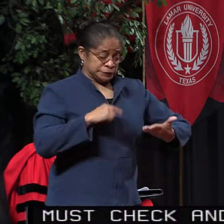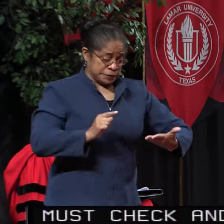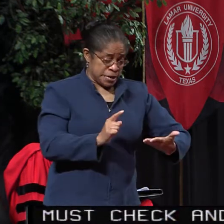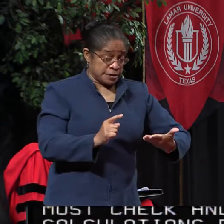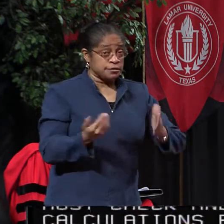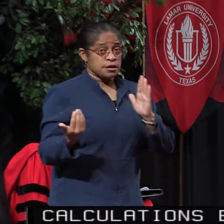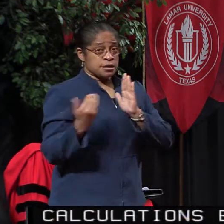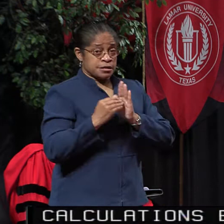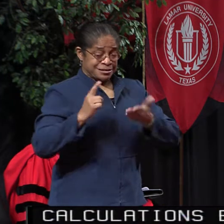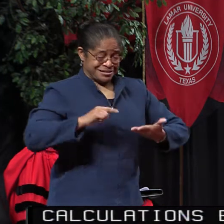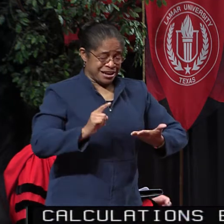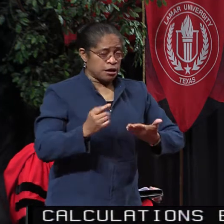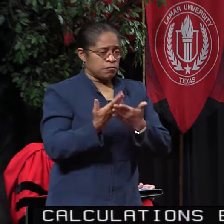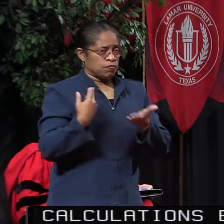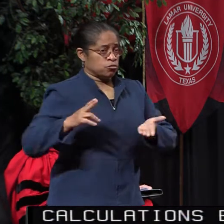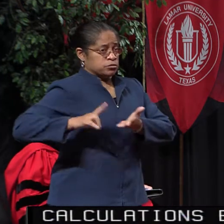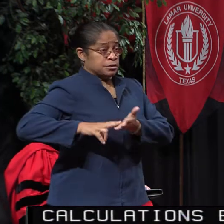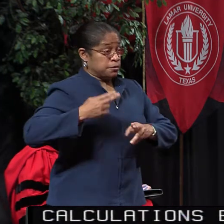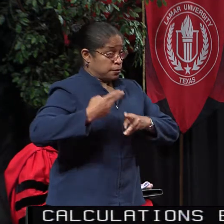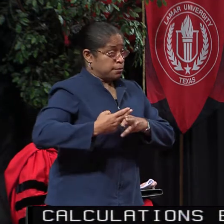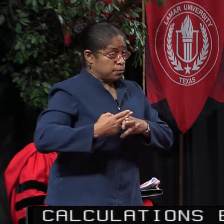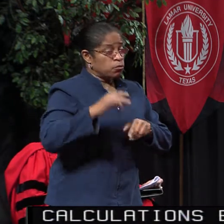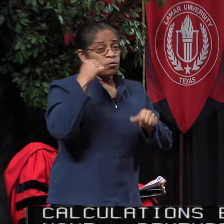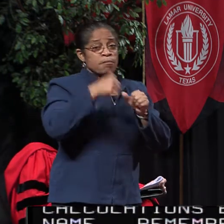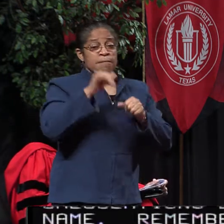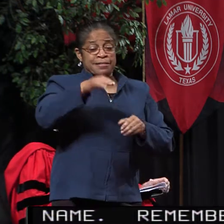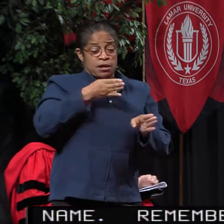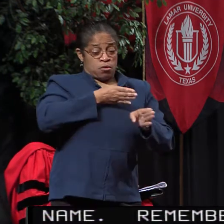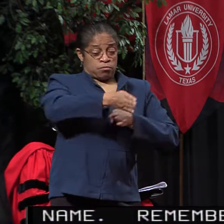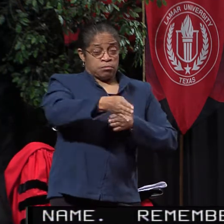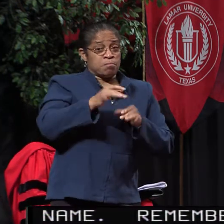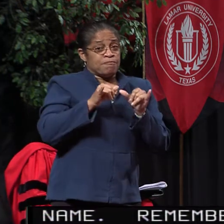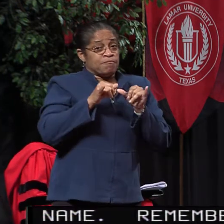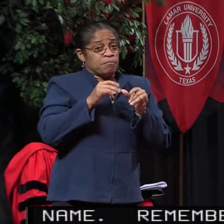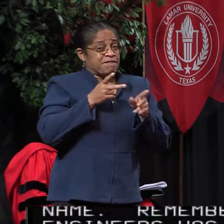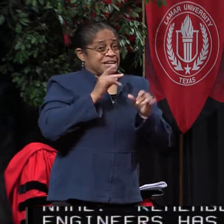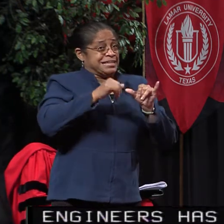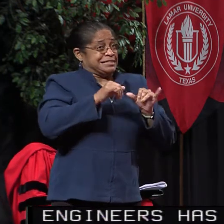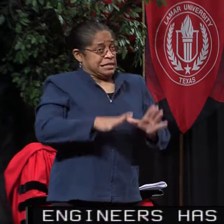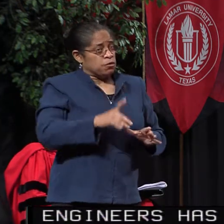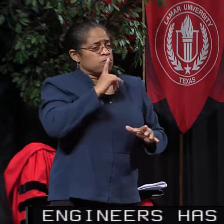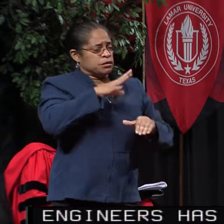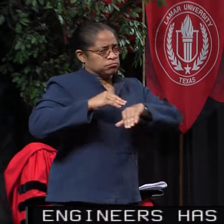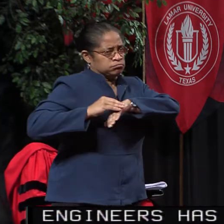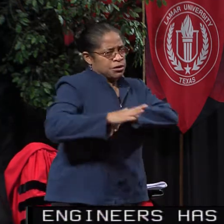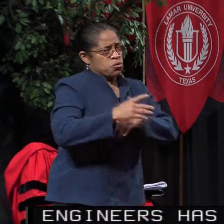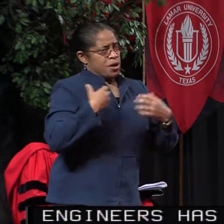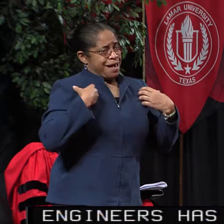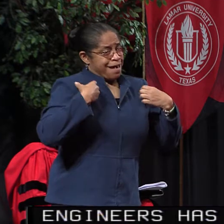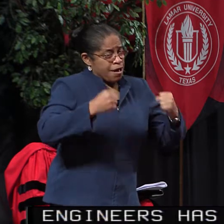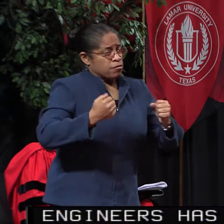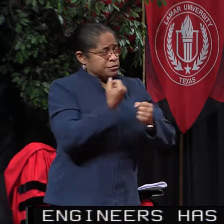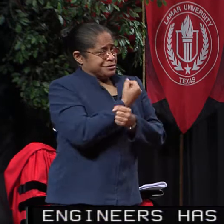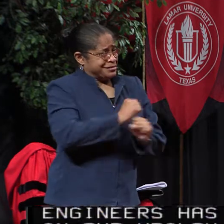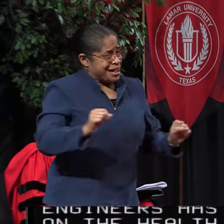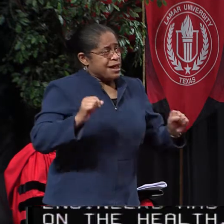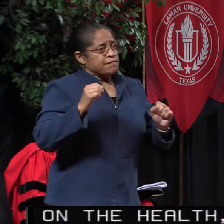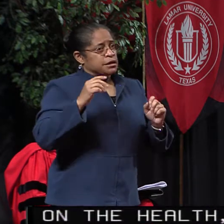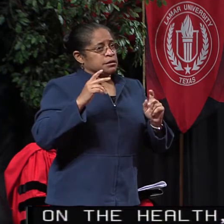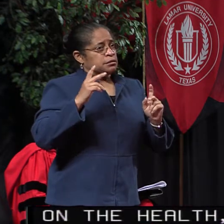name. Remember that the work of engineers has a profound effect on the health, safety, and welfare of the public you